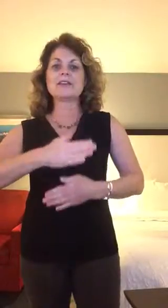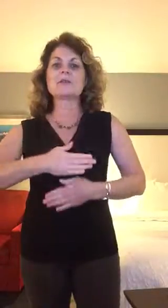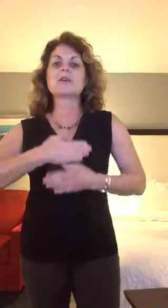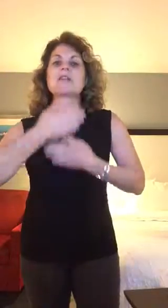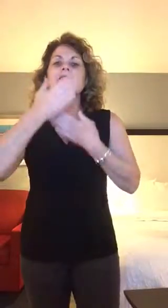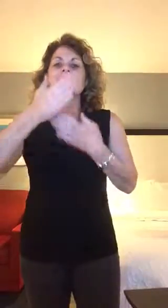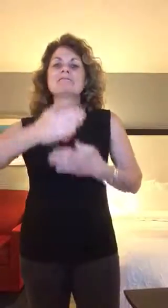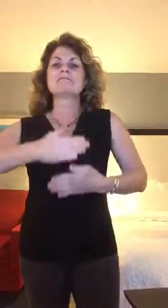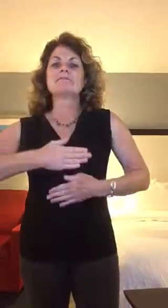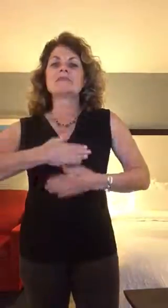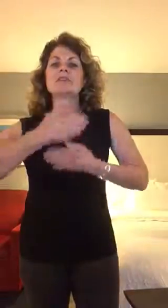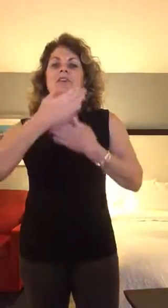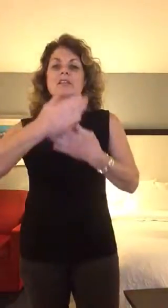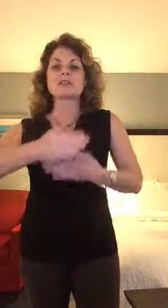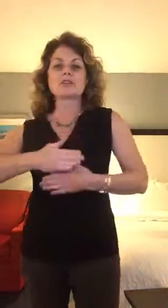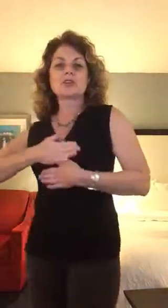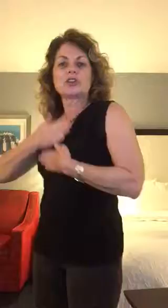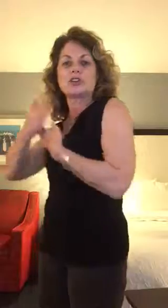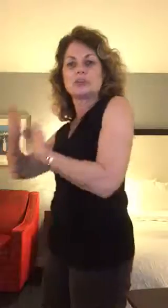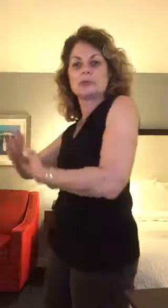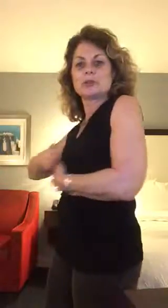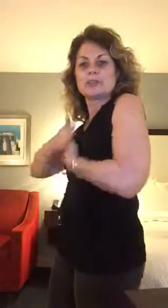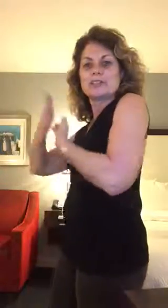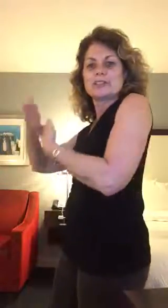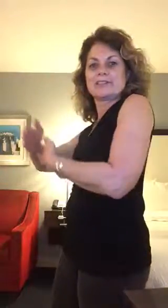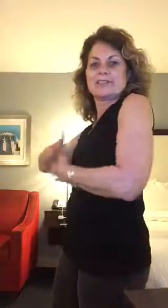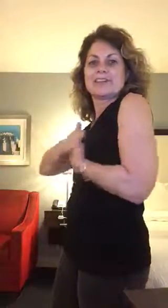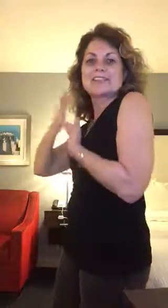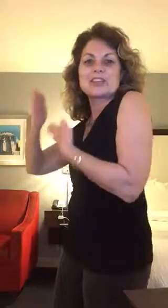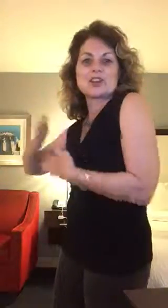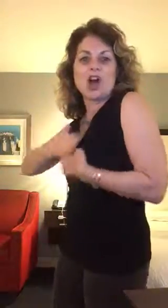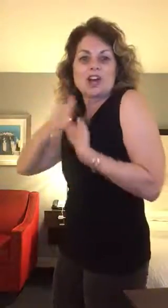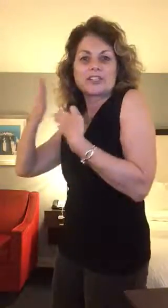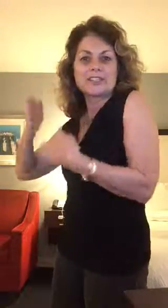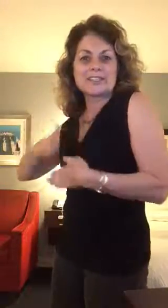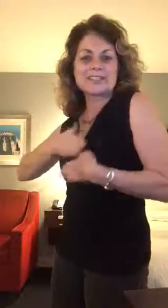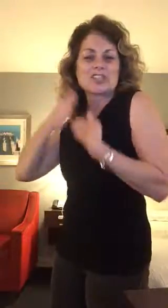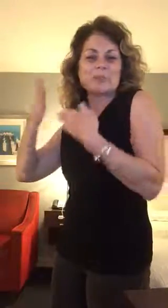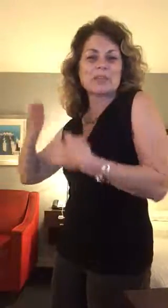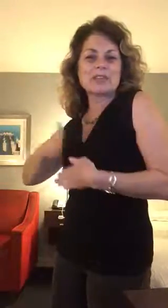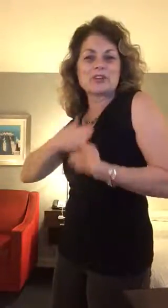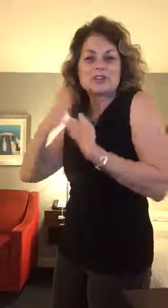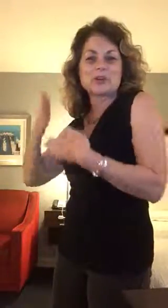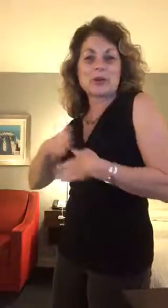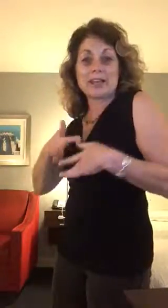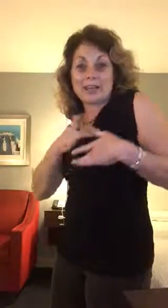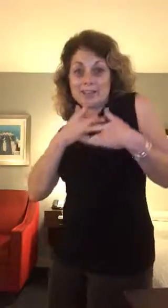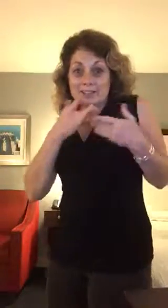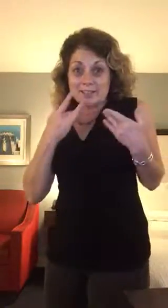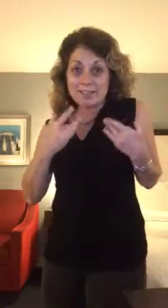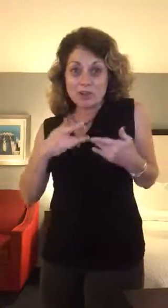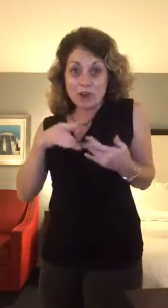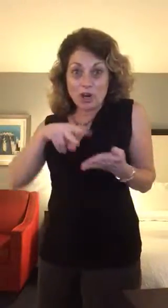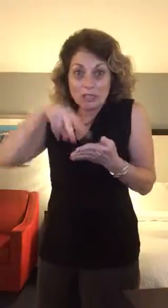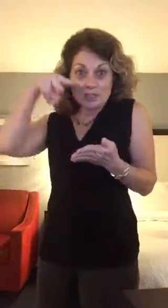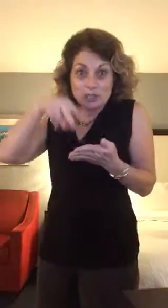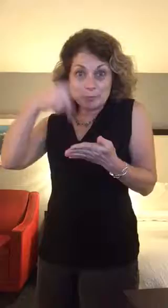now we're going to, in a circular motion, it's like your heart is jumping for joy. Just like your heart is jumping